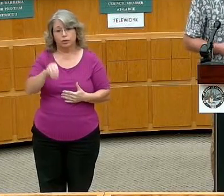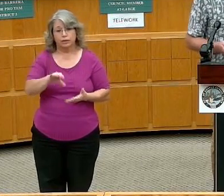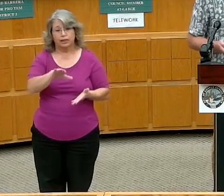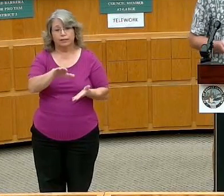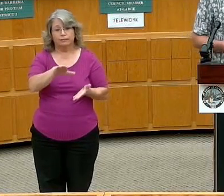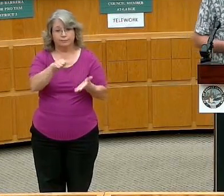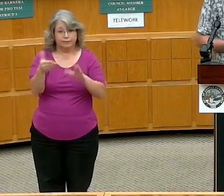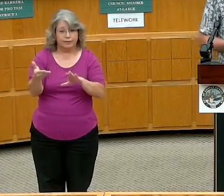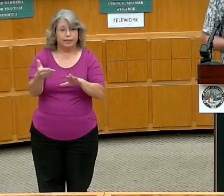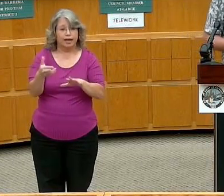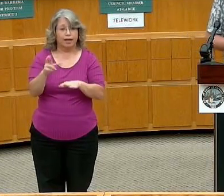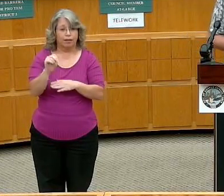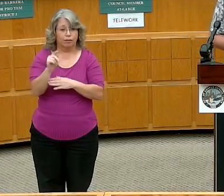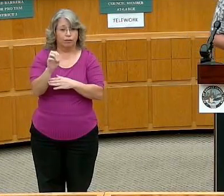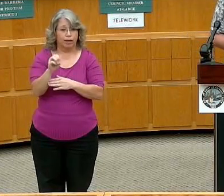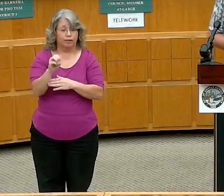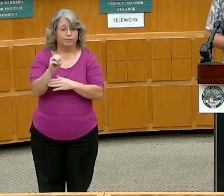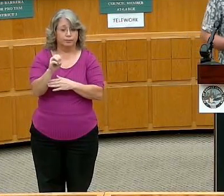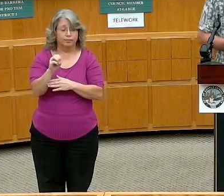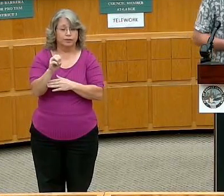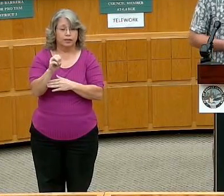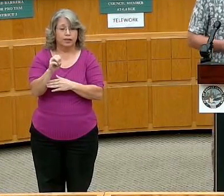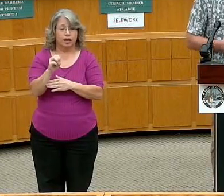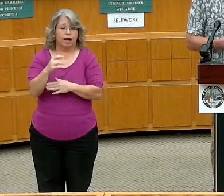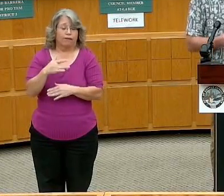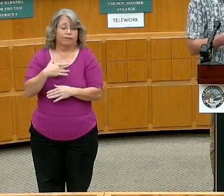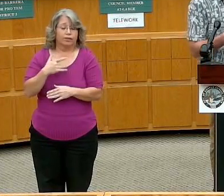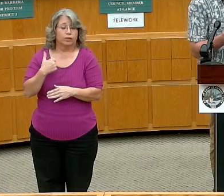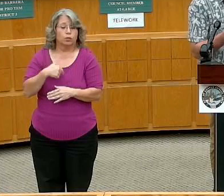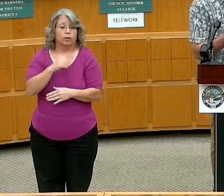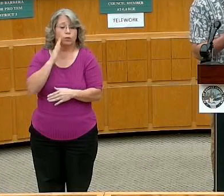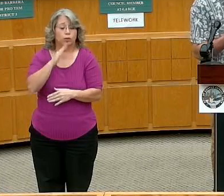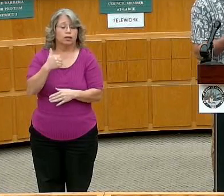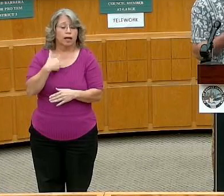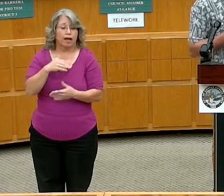So 75% chance that we see it pretty quickly here.